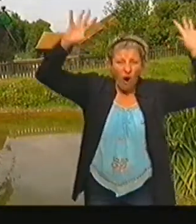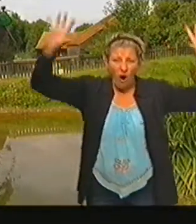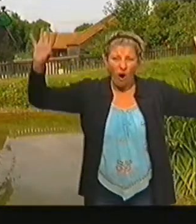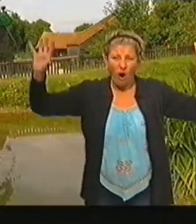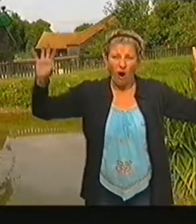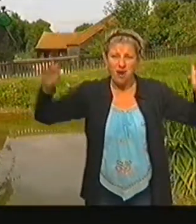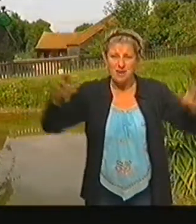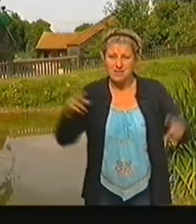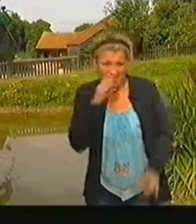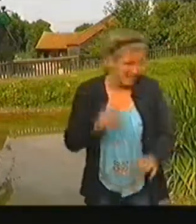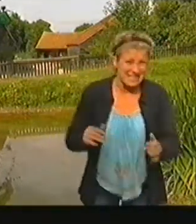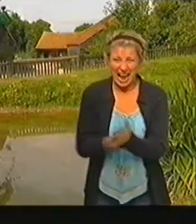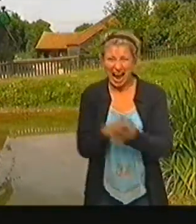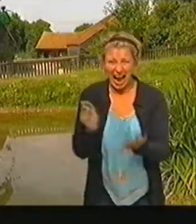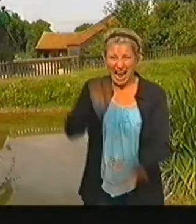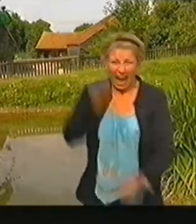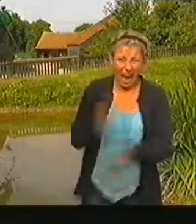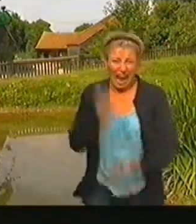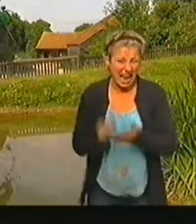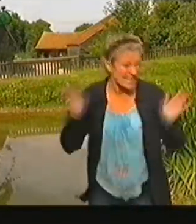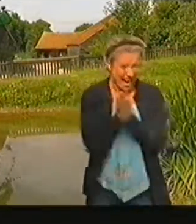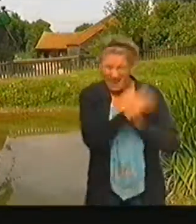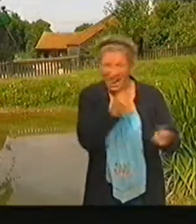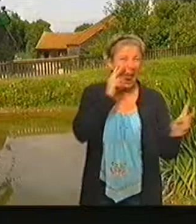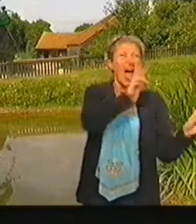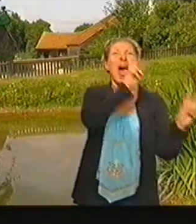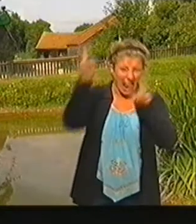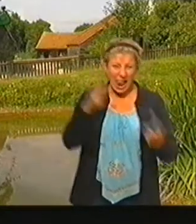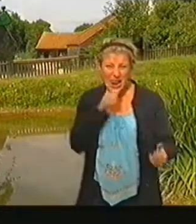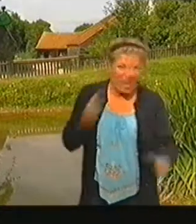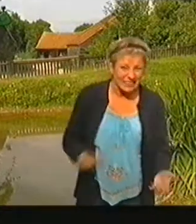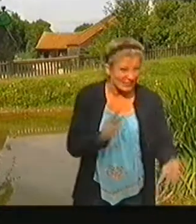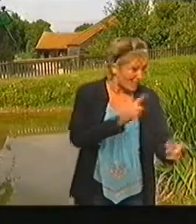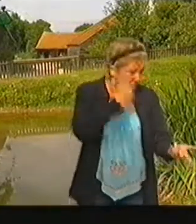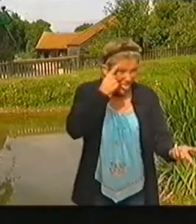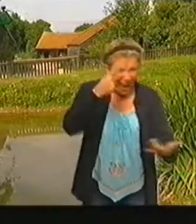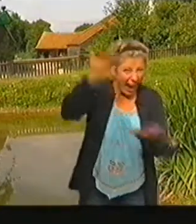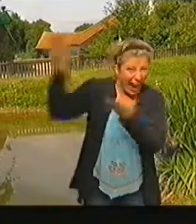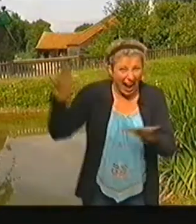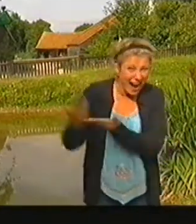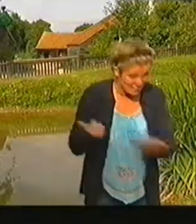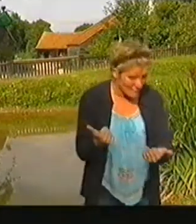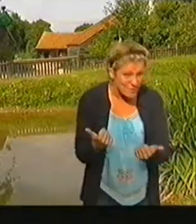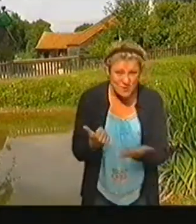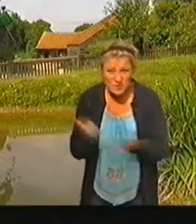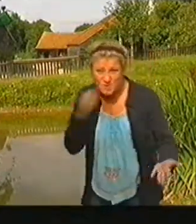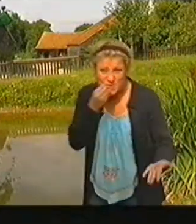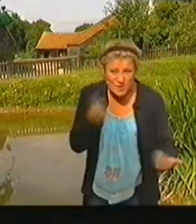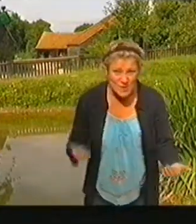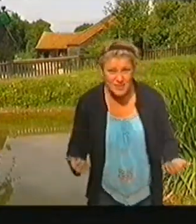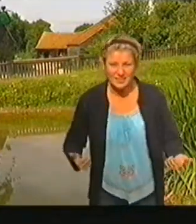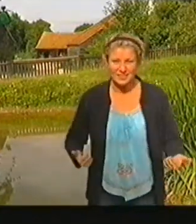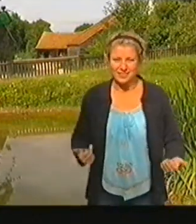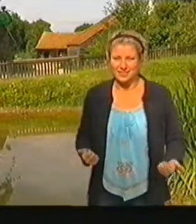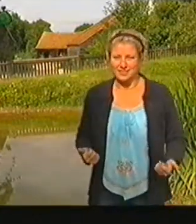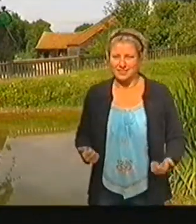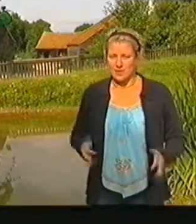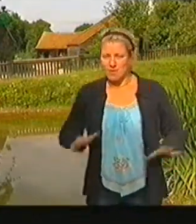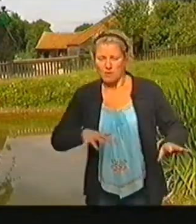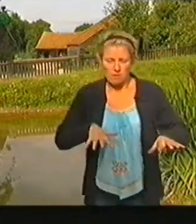of bacon. "Just feast your eyes on that," cried Mr. Fox, dancing up and down. "What do you think of it, eh?